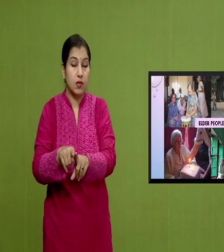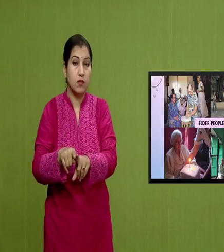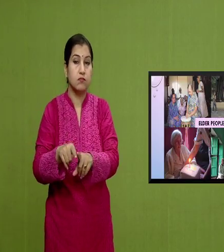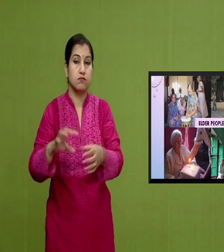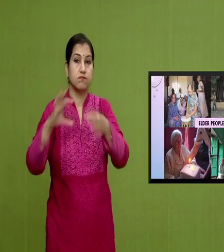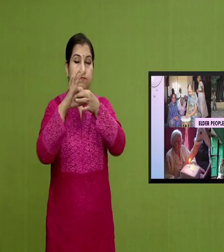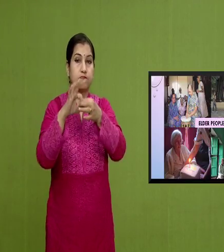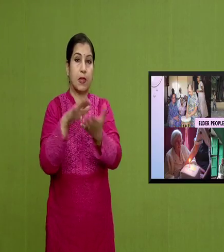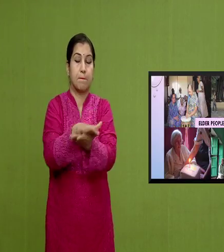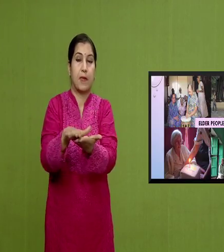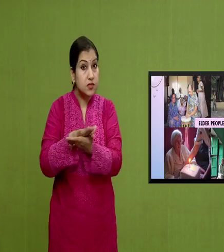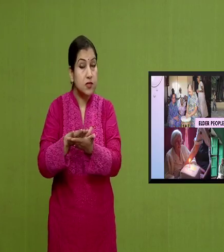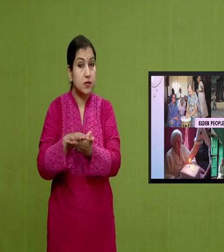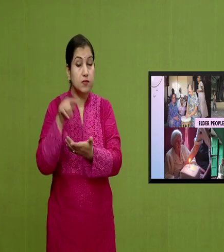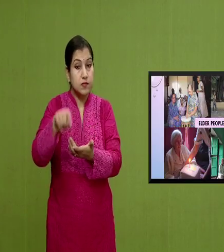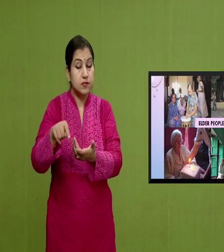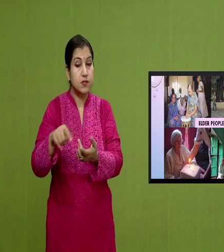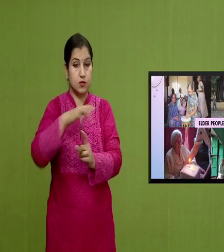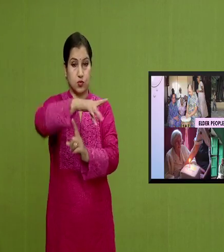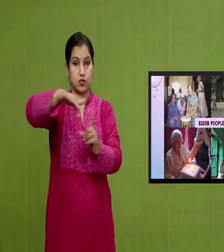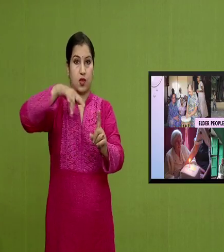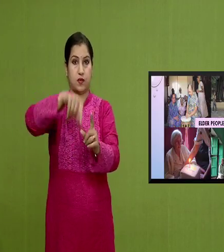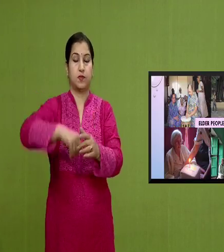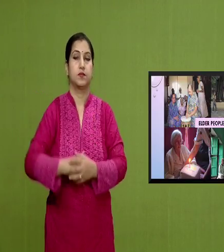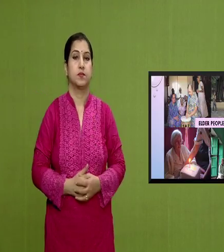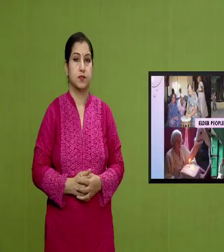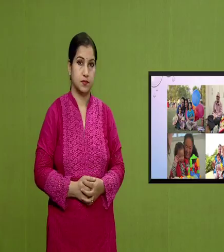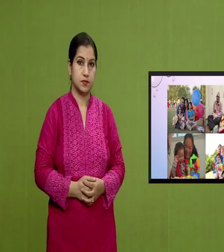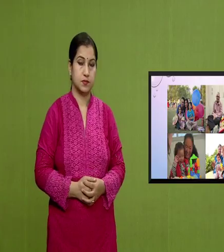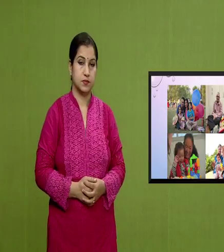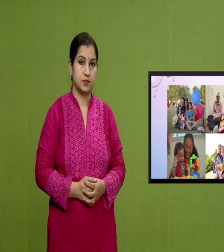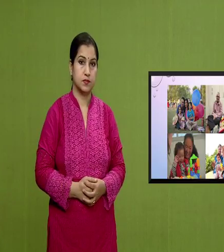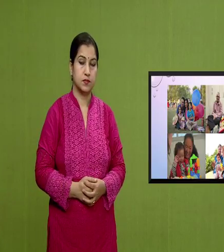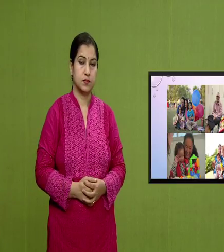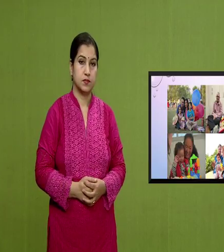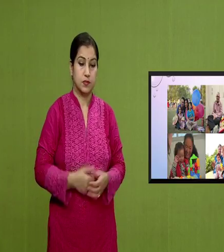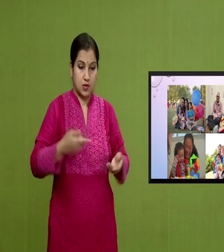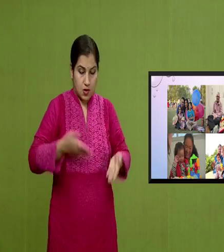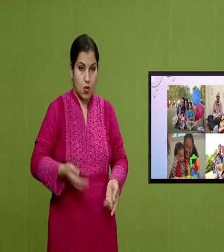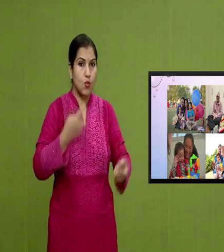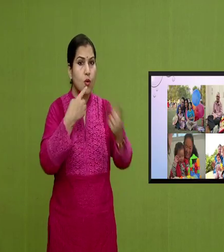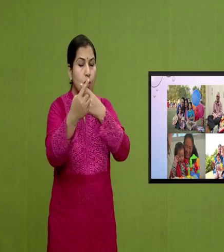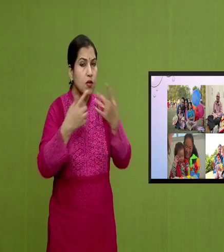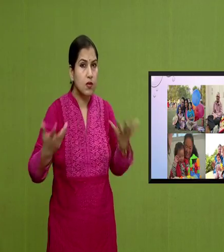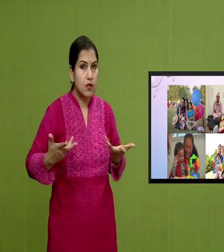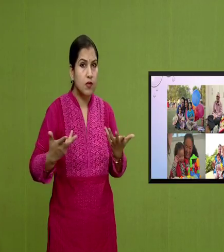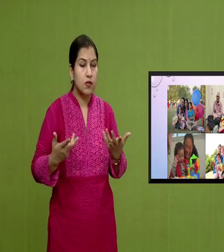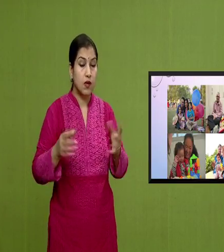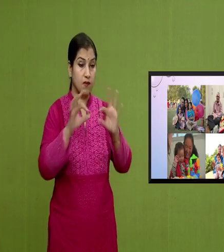the basic in the society. Let us learn about family